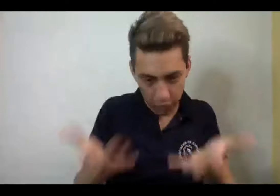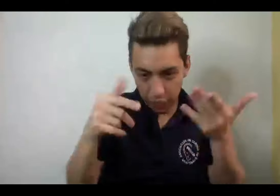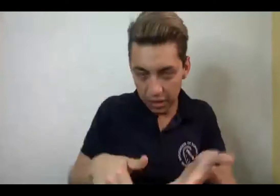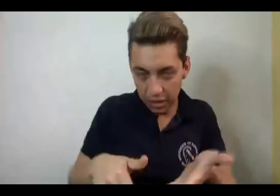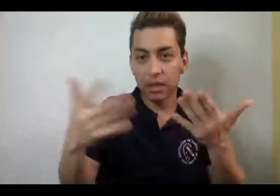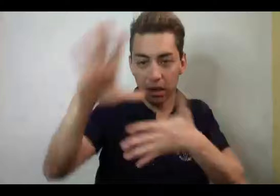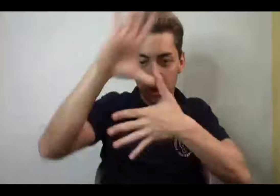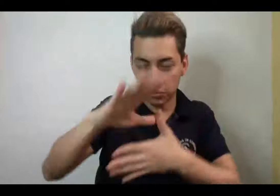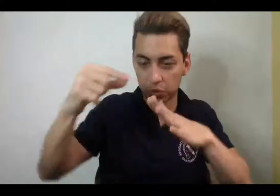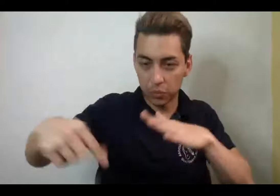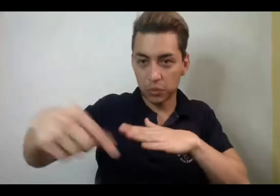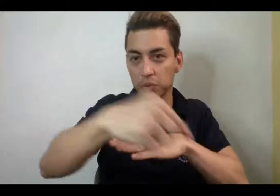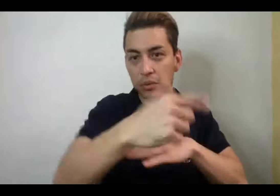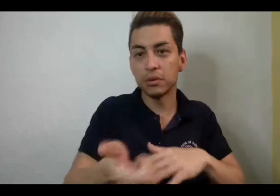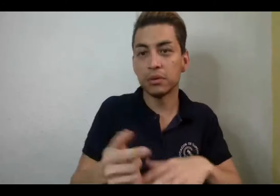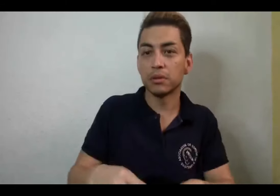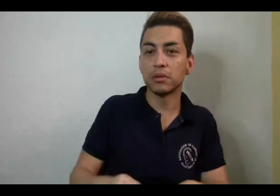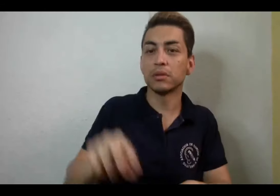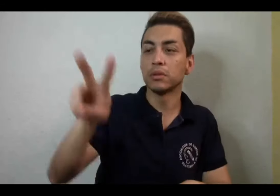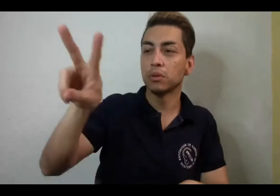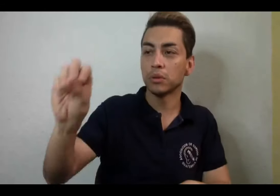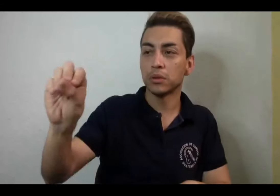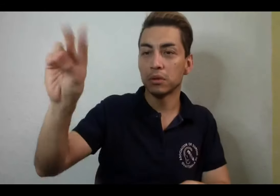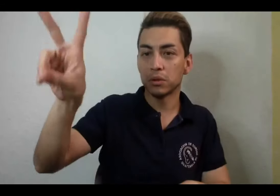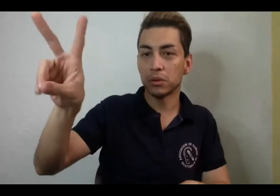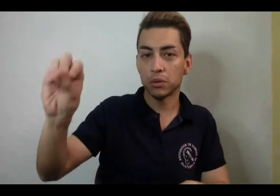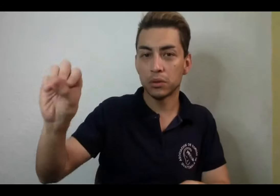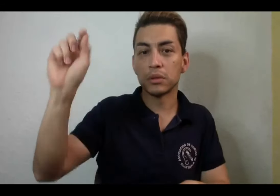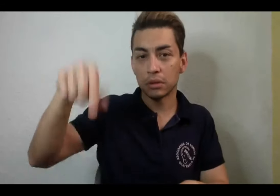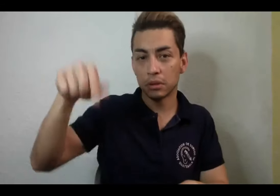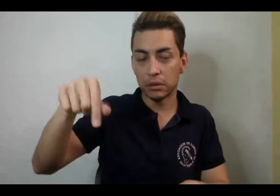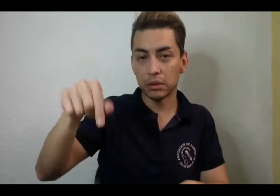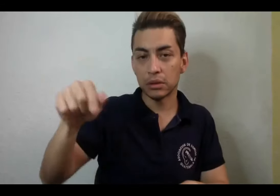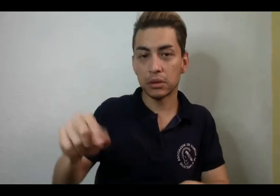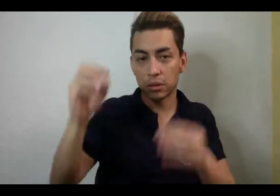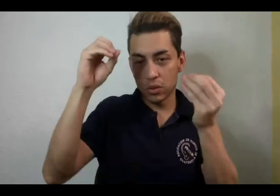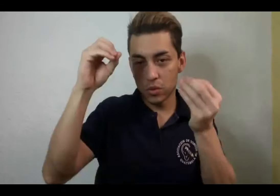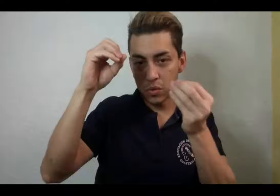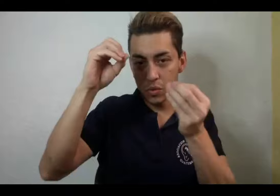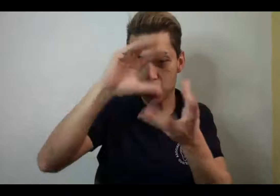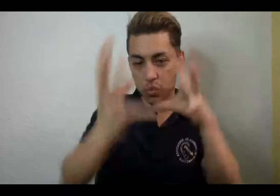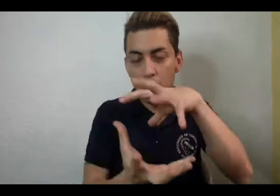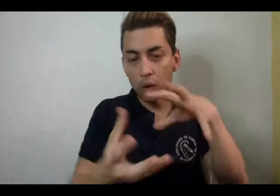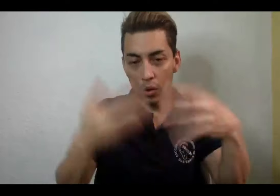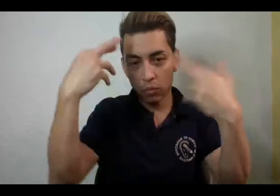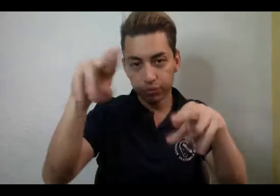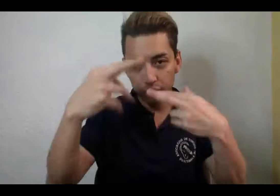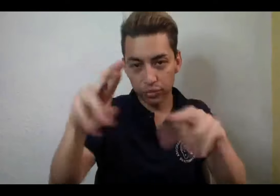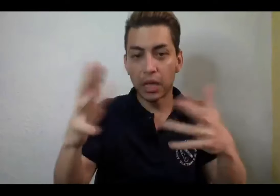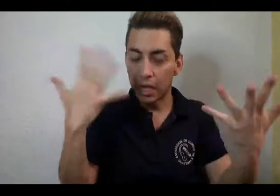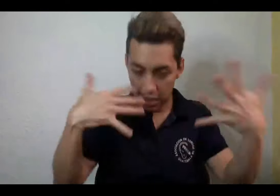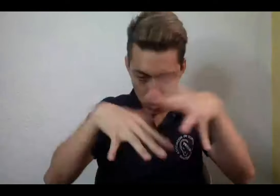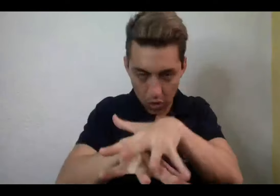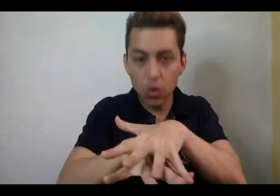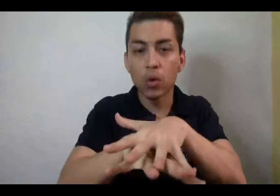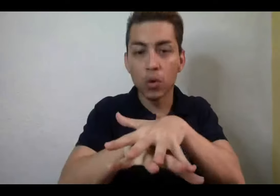of the 2020 Global Education Monitoring Report, Latin American Inclusion and Education, All